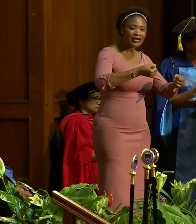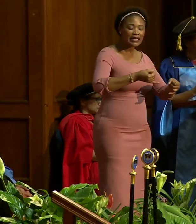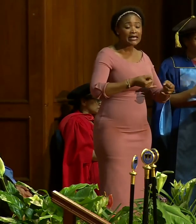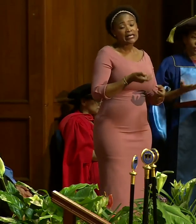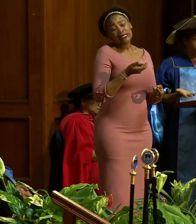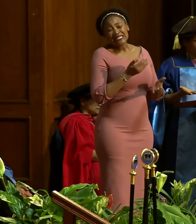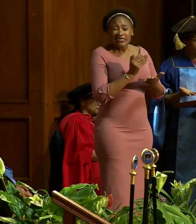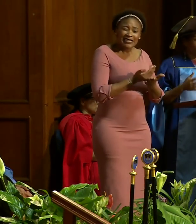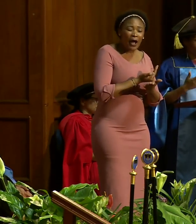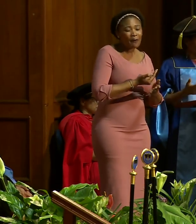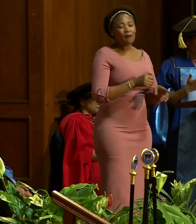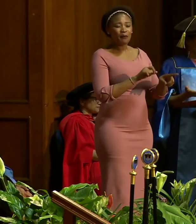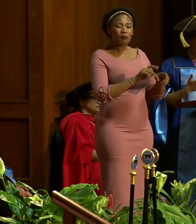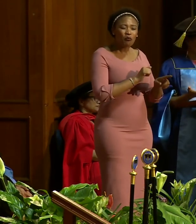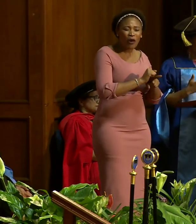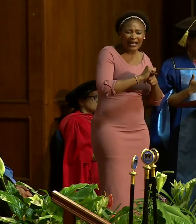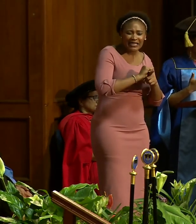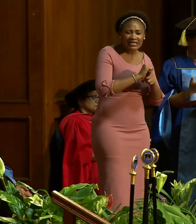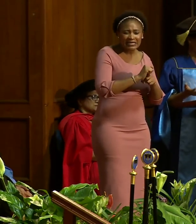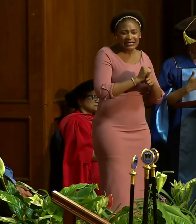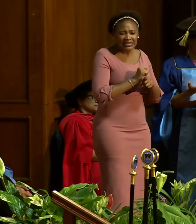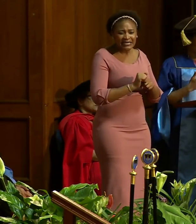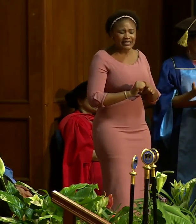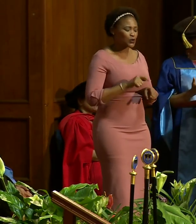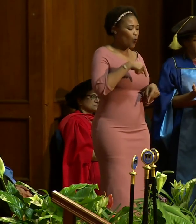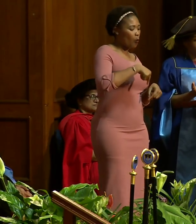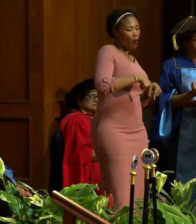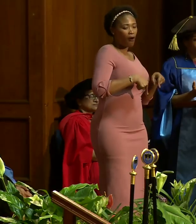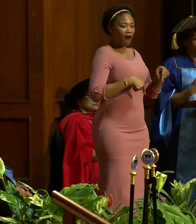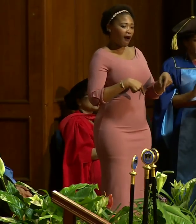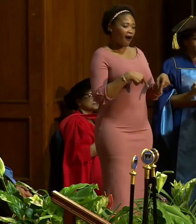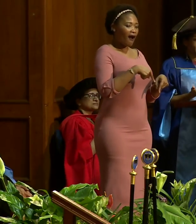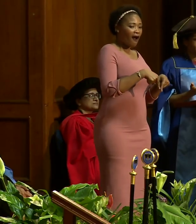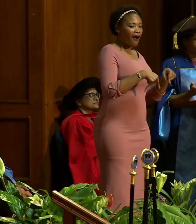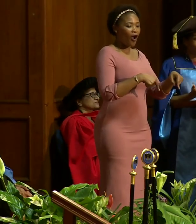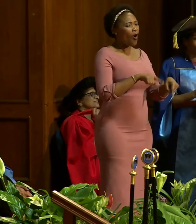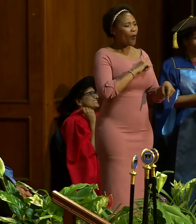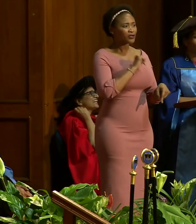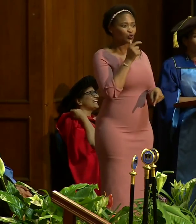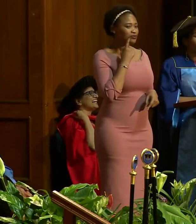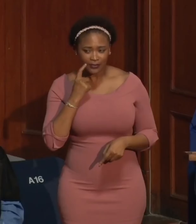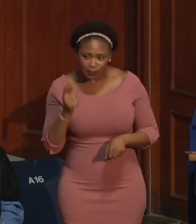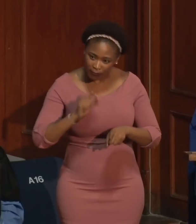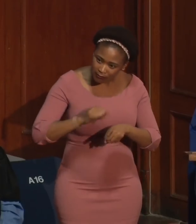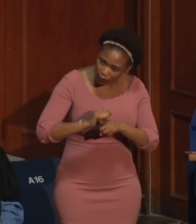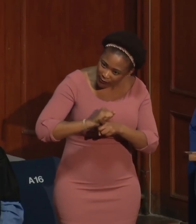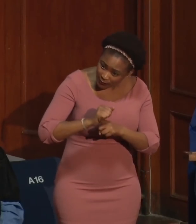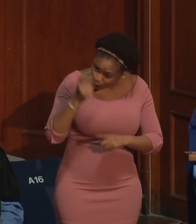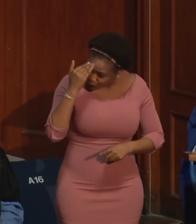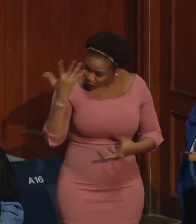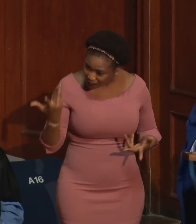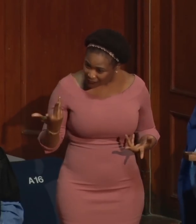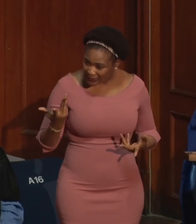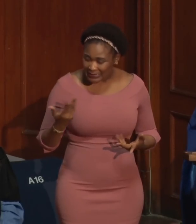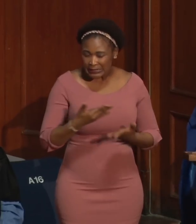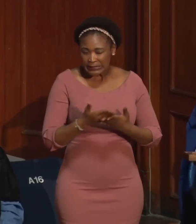to walk in them because, it's not like it comes automatically. You practice, you know? Some